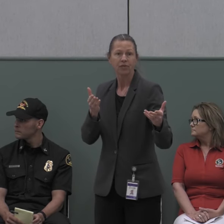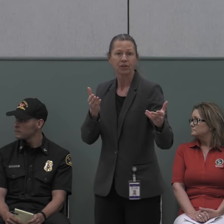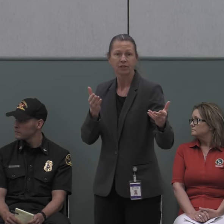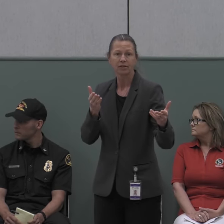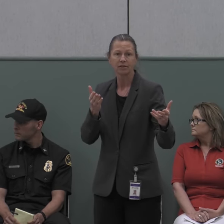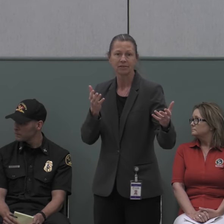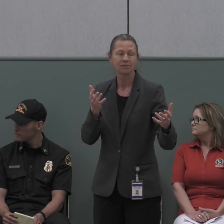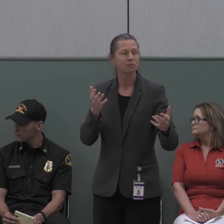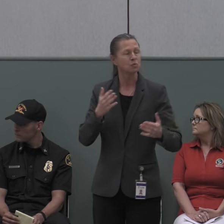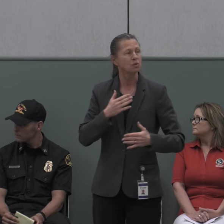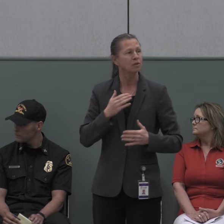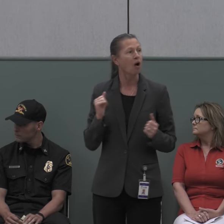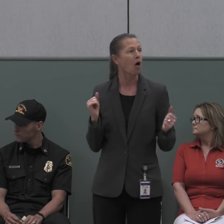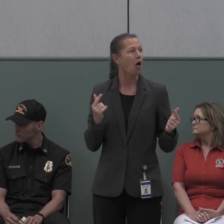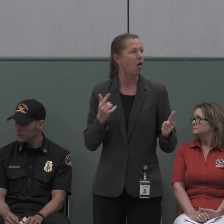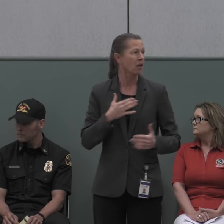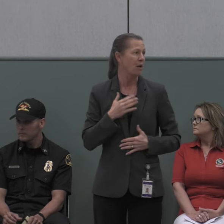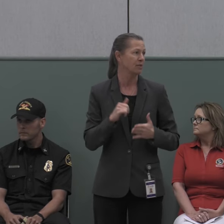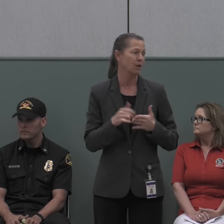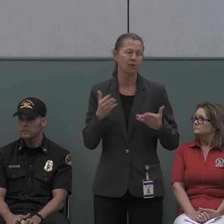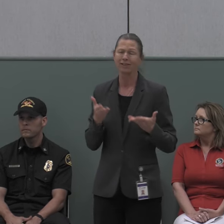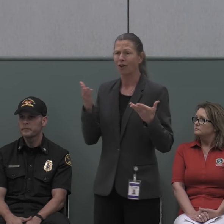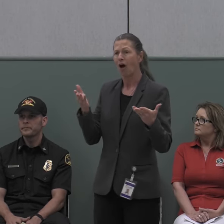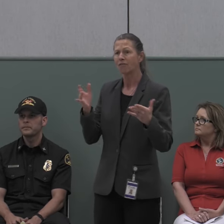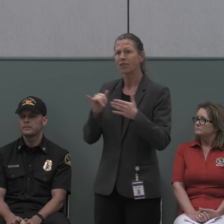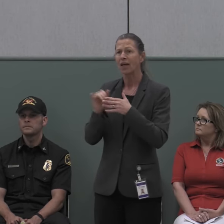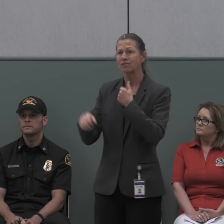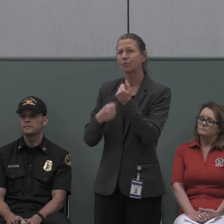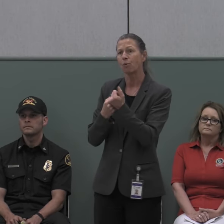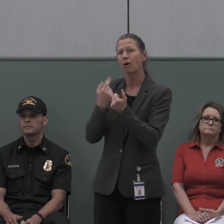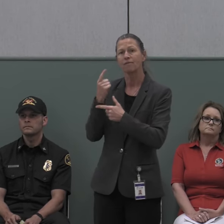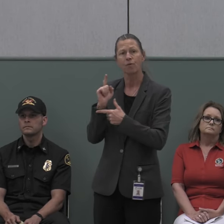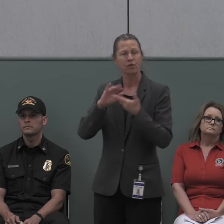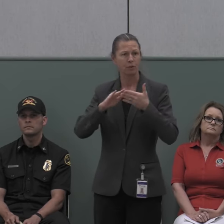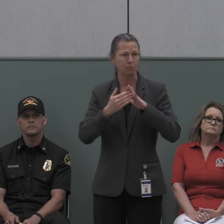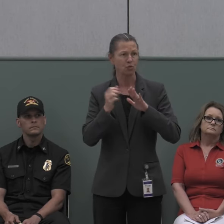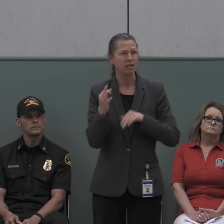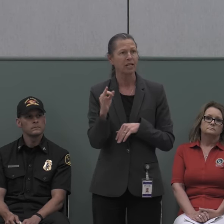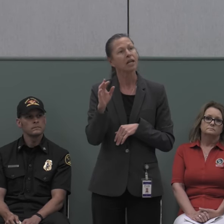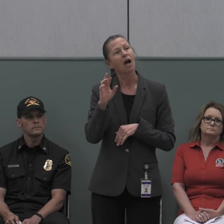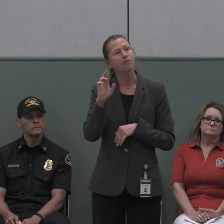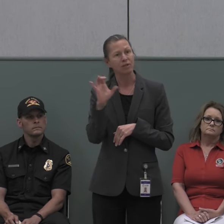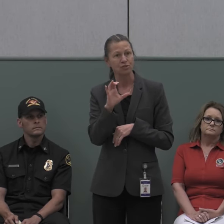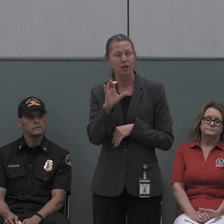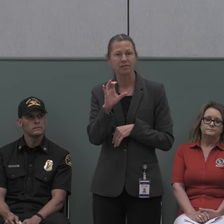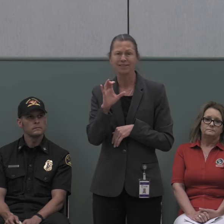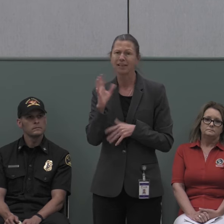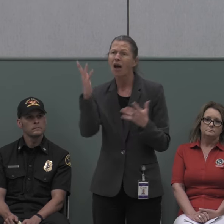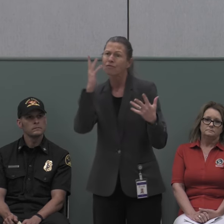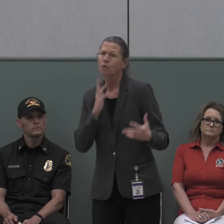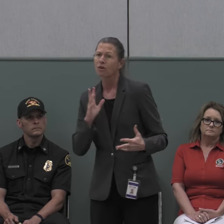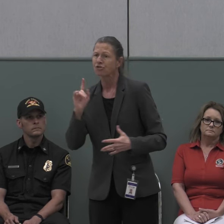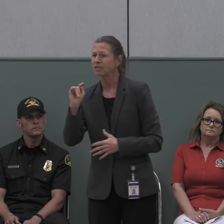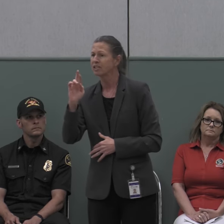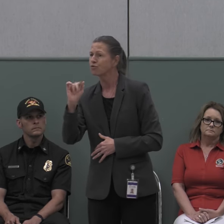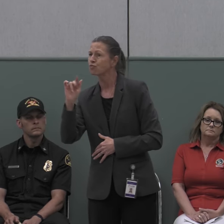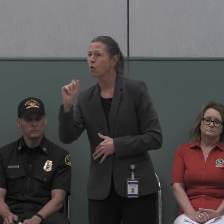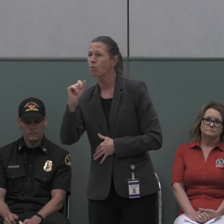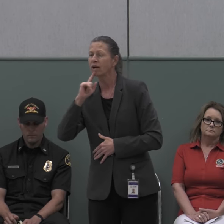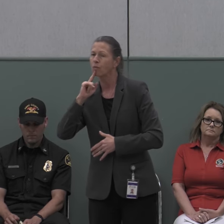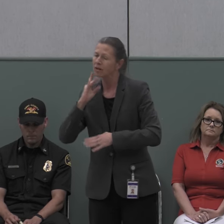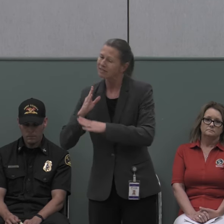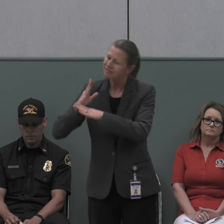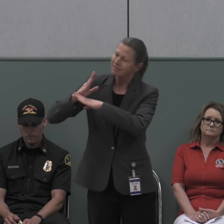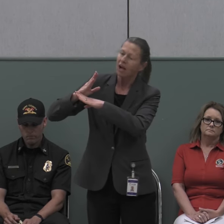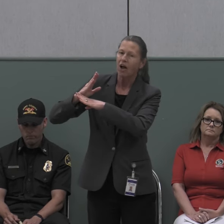to offer that to the community of Ridgecrest. Unfortunately, Trona was cut off initially with the road closures. And